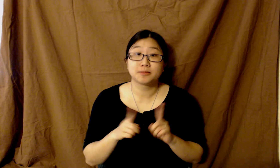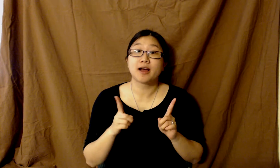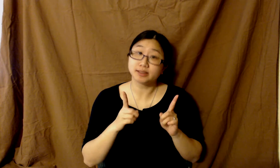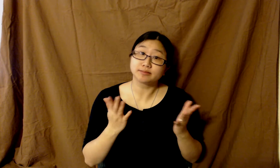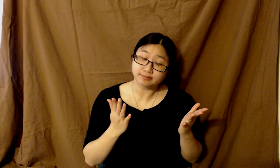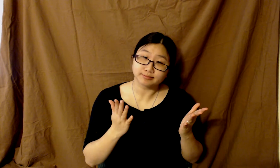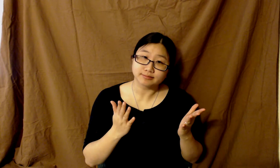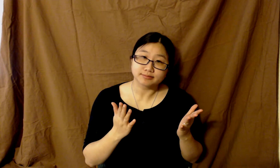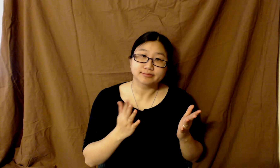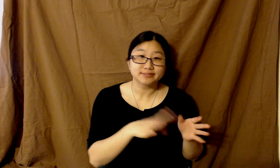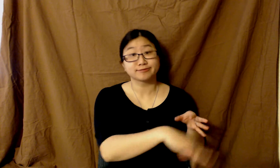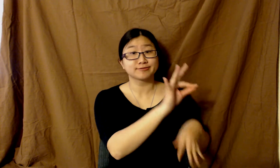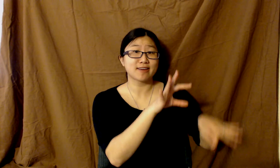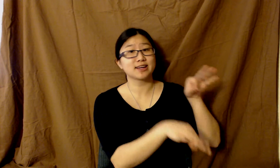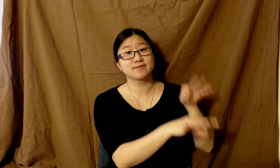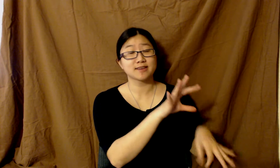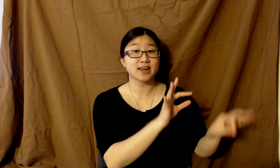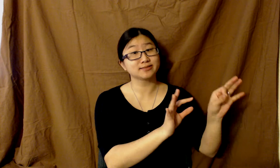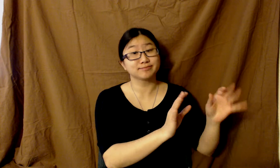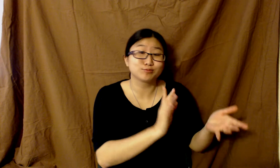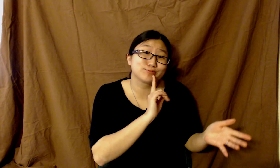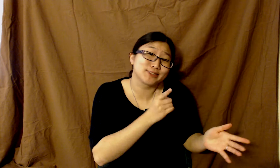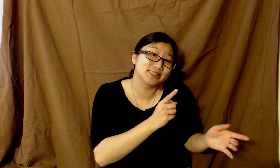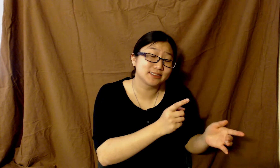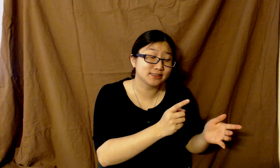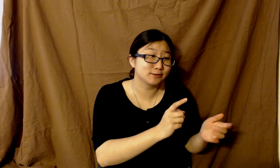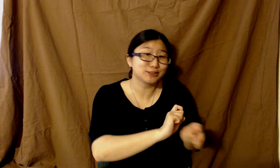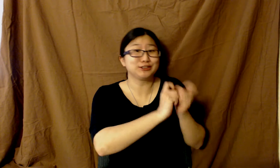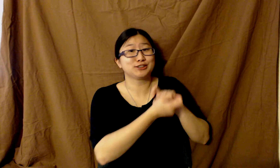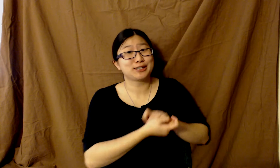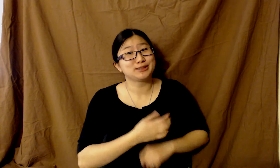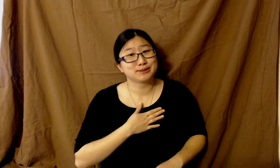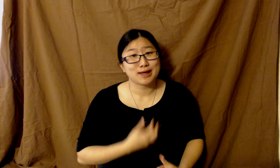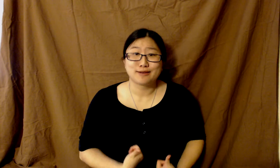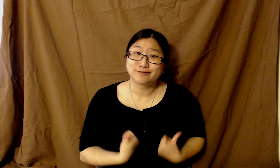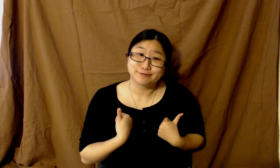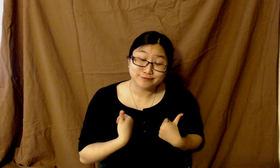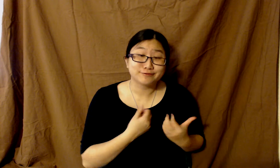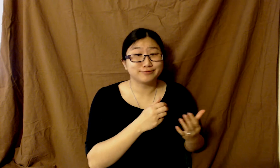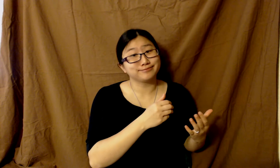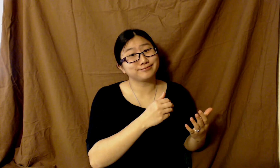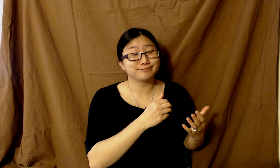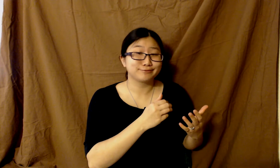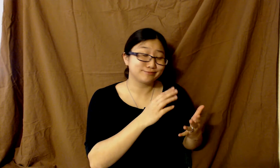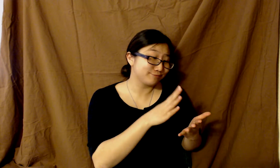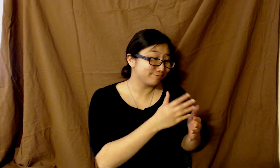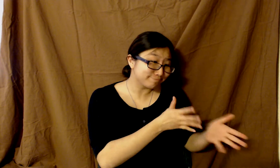it changed my life. It cracked open my world. And I spent the last 7 years actually looking into